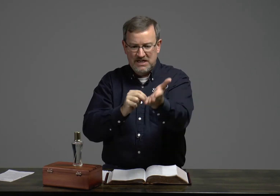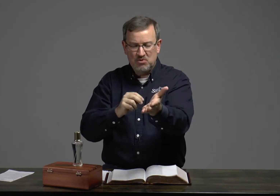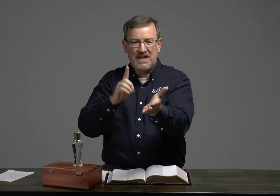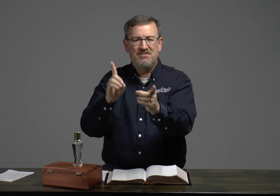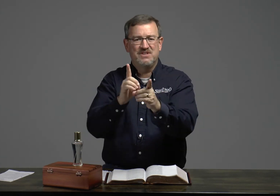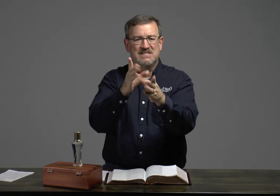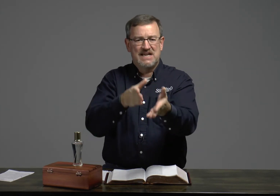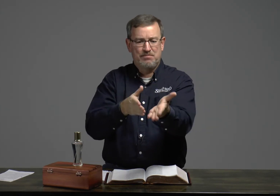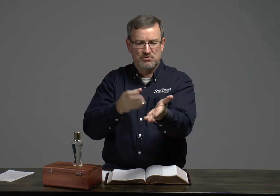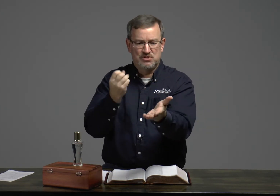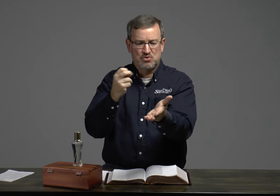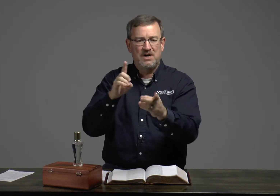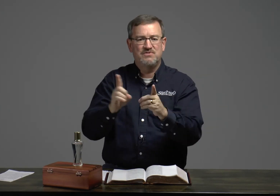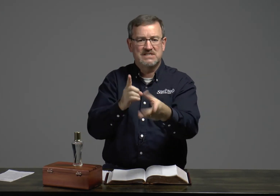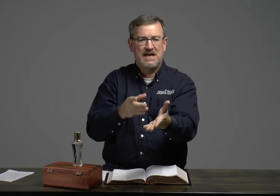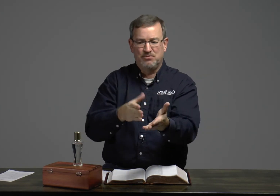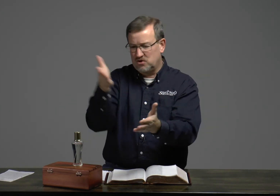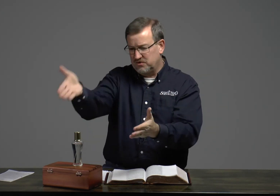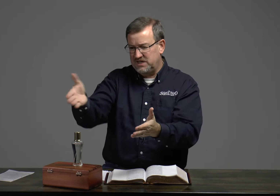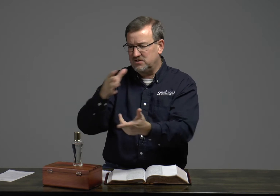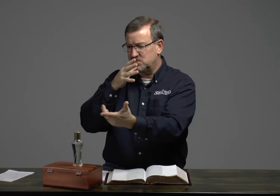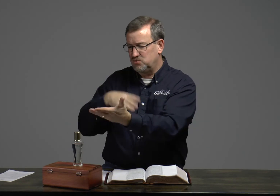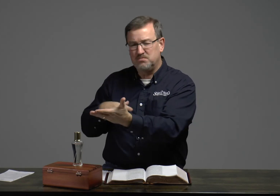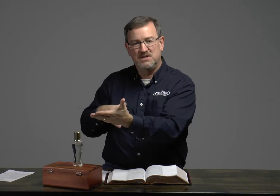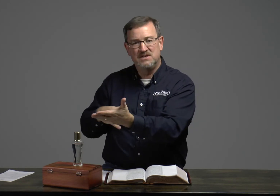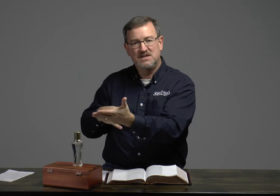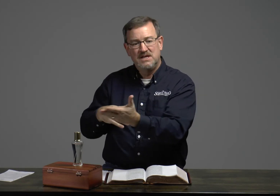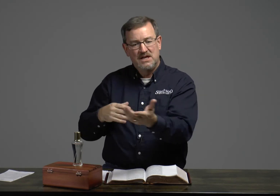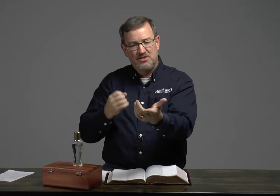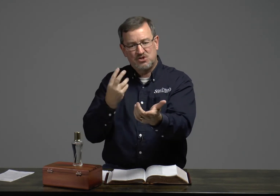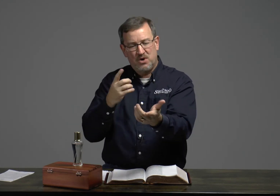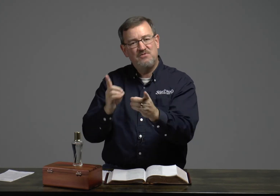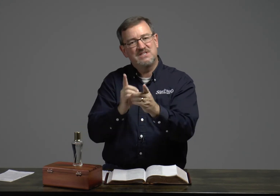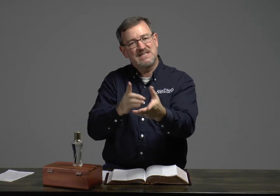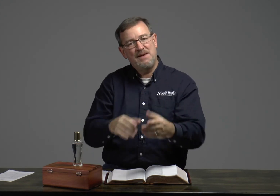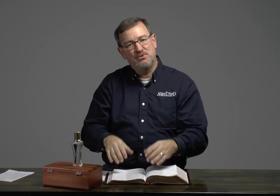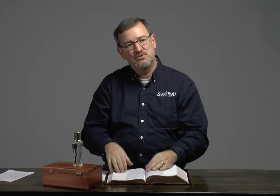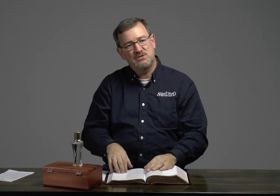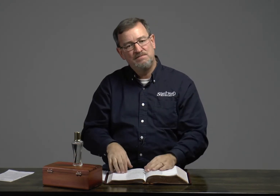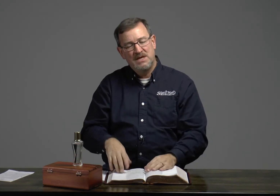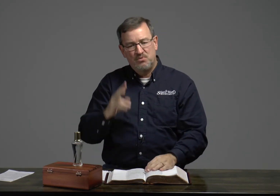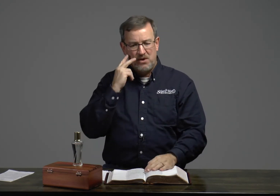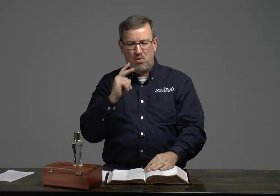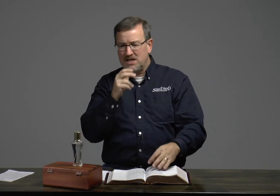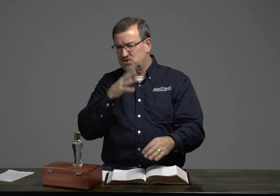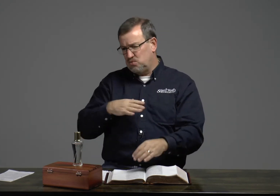Here we have the disciples, the 12 disciples. Over here is the woman. The 12 disciples, they watch the